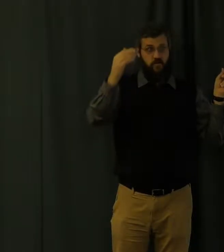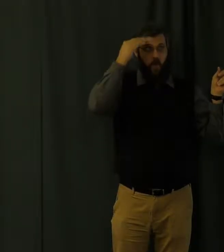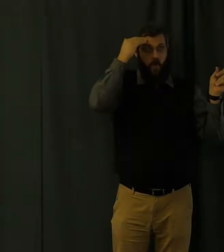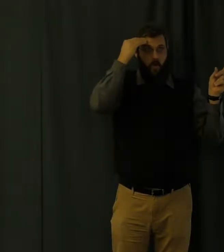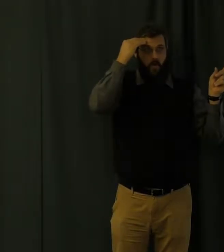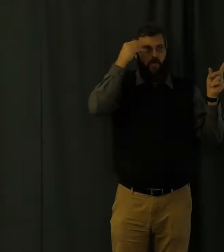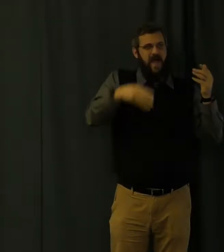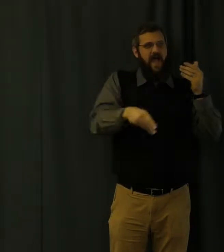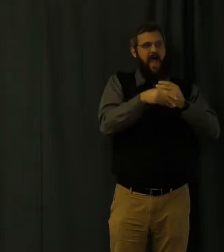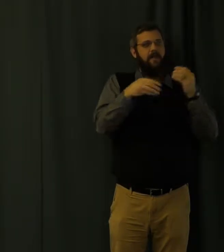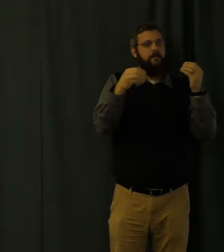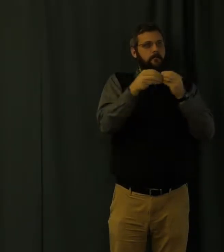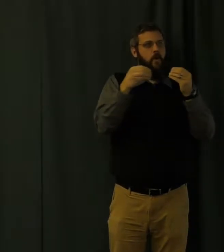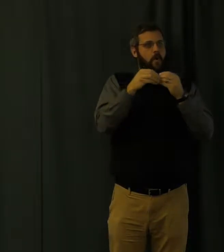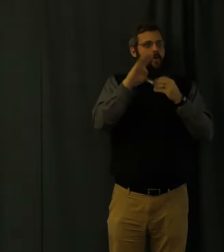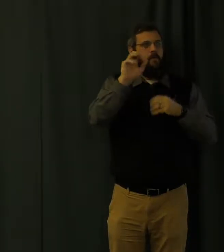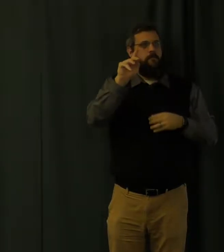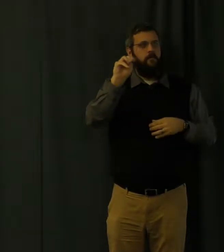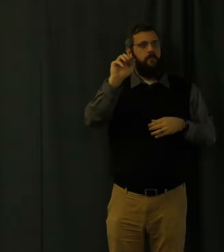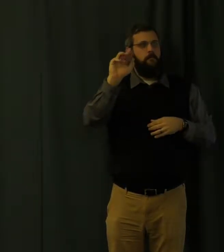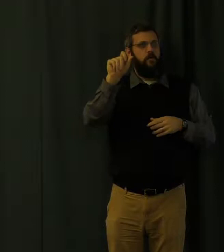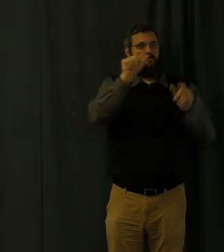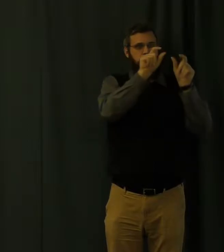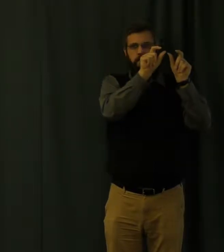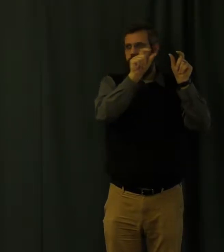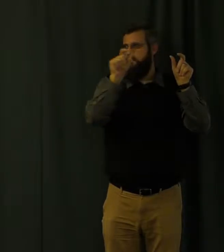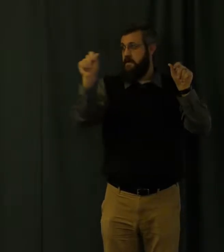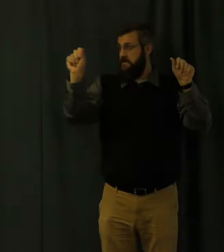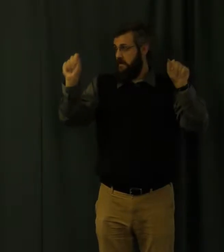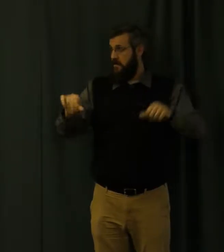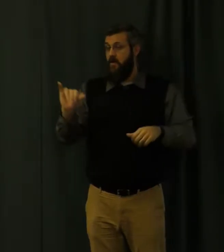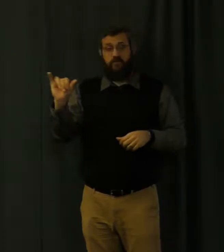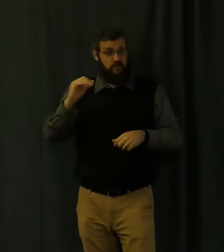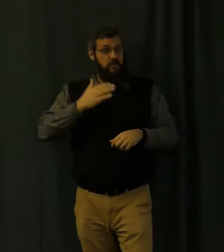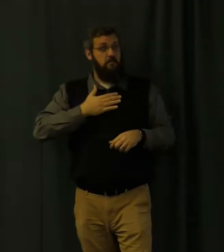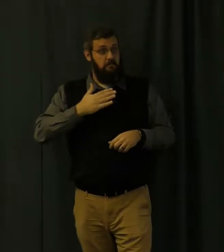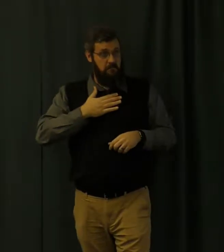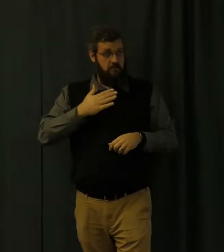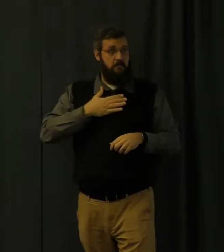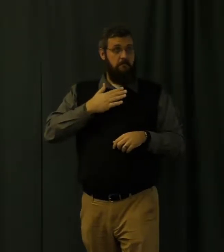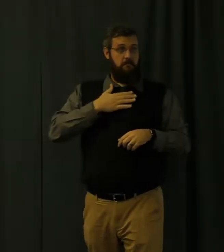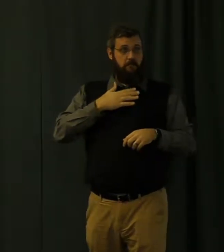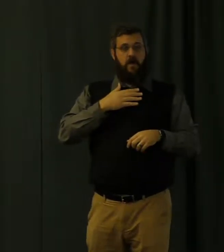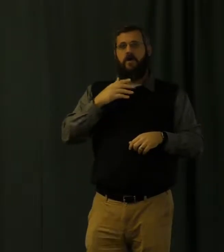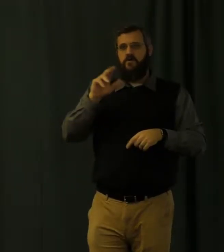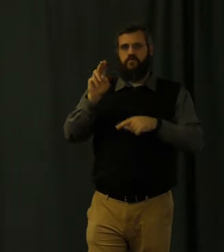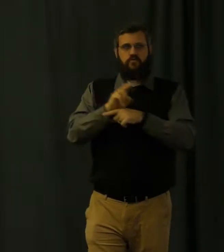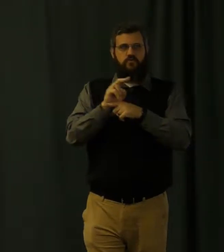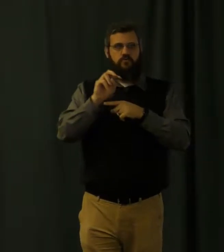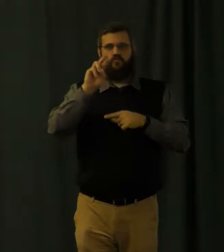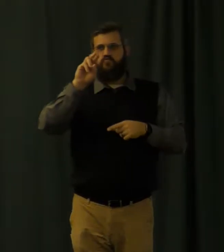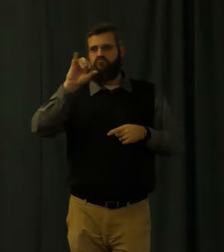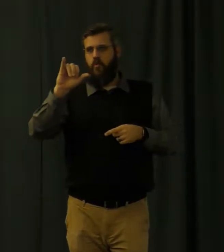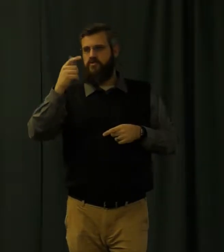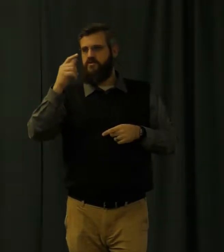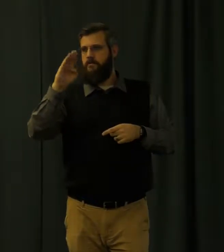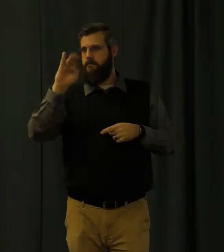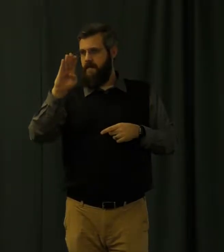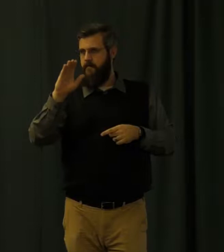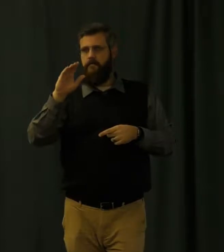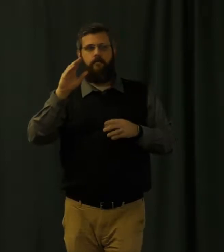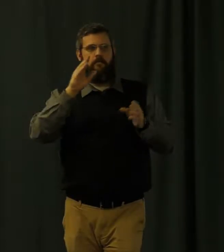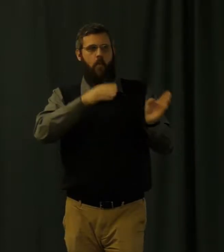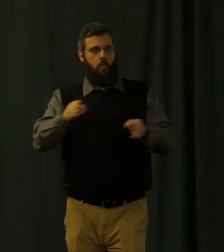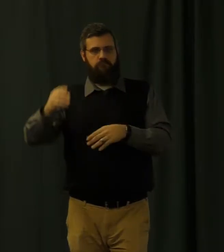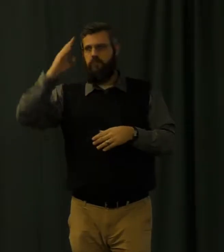bar, right? Now also, mine are in Roy G. Biv order, I know, okay? It's fine,